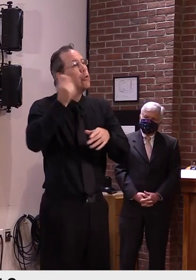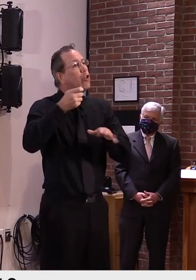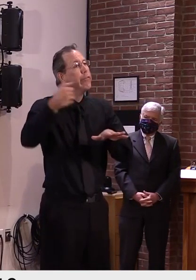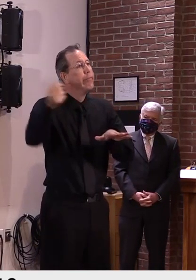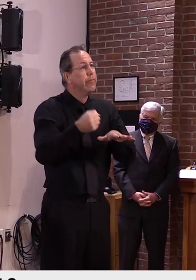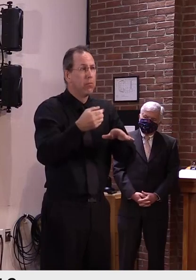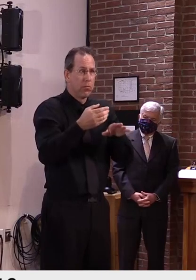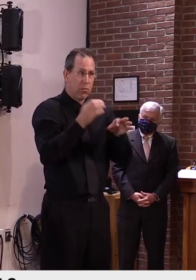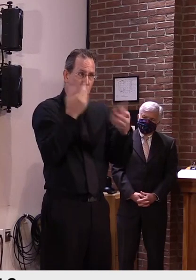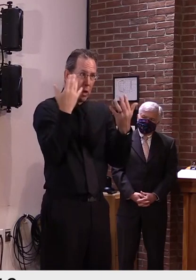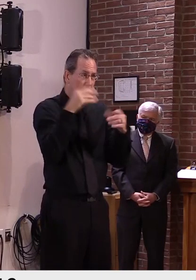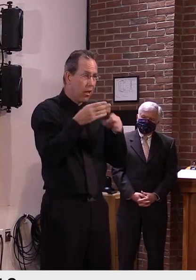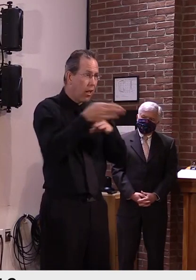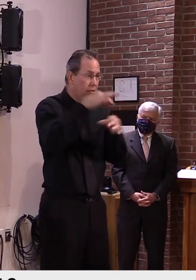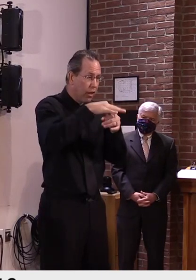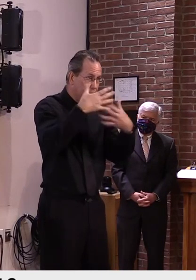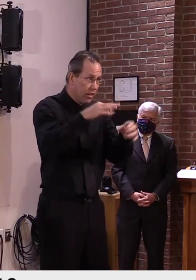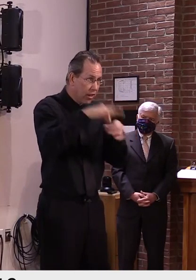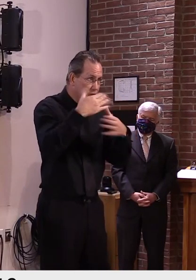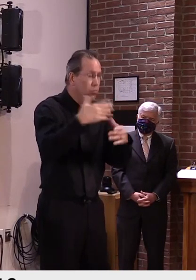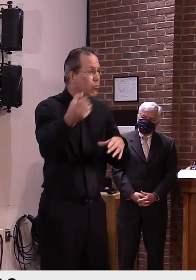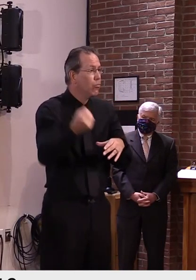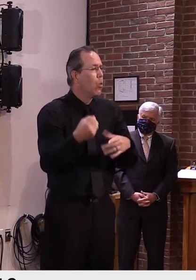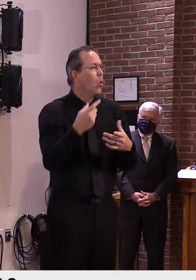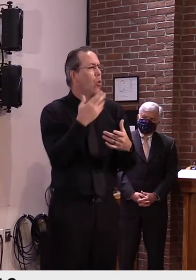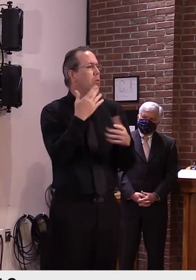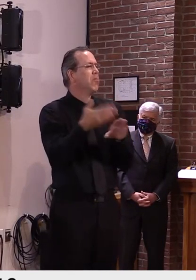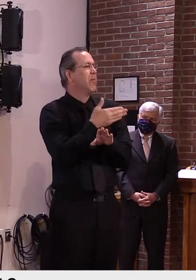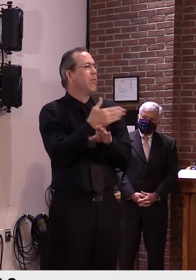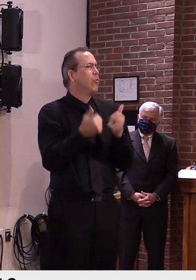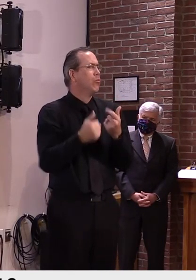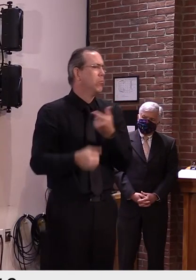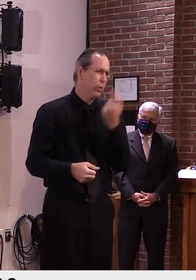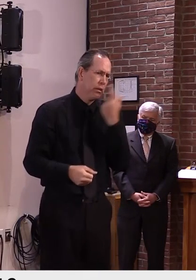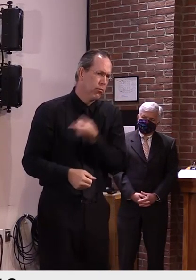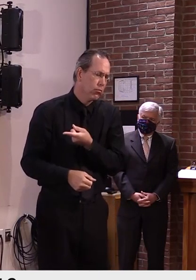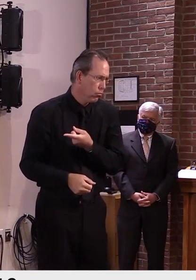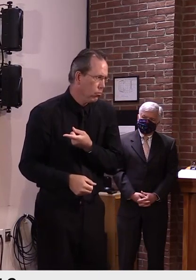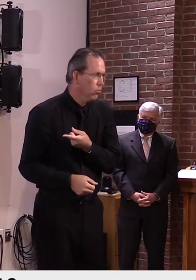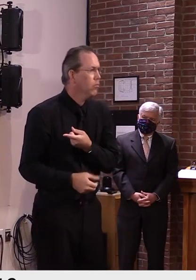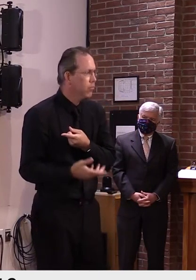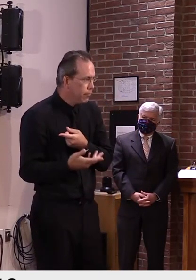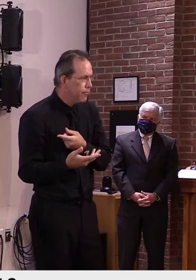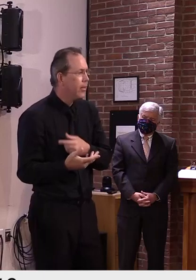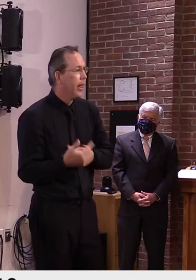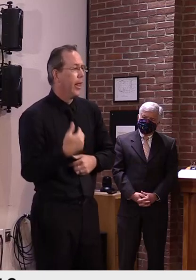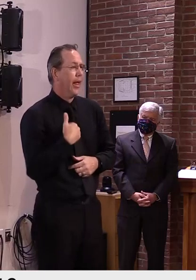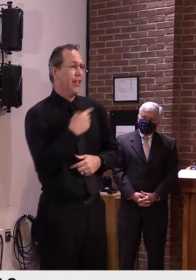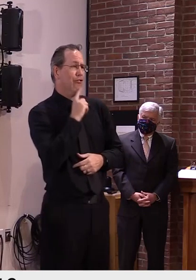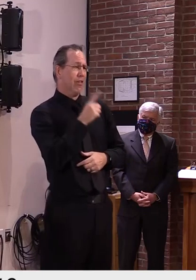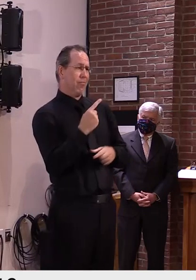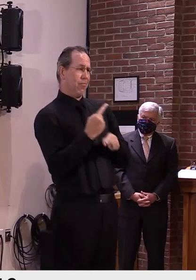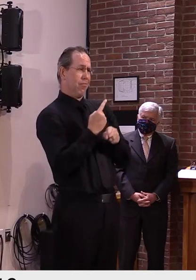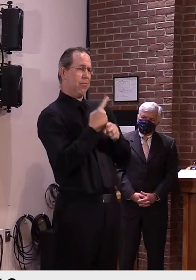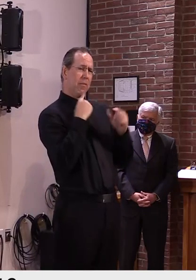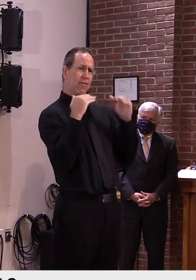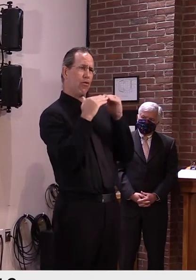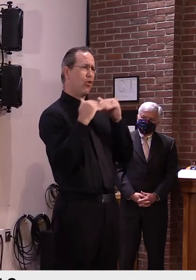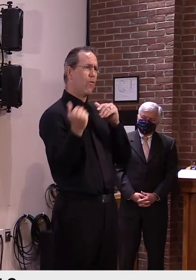system, confidence, trust in government, I think we have to just follow through and temper